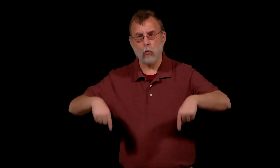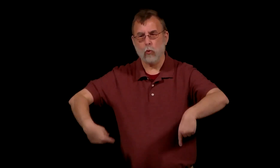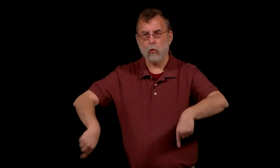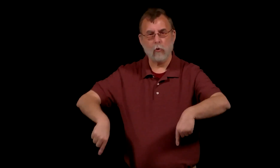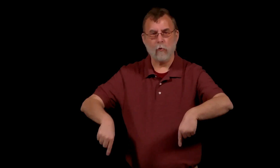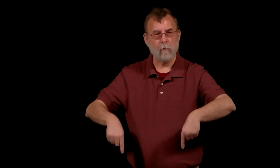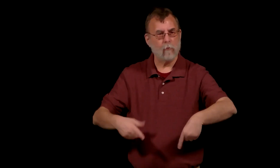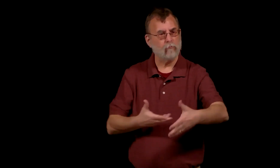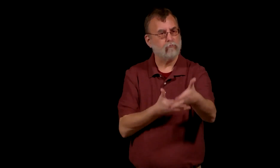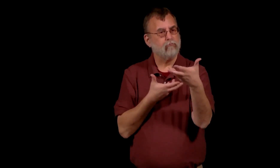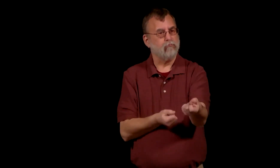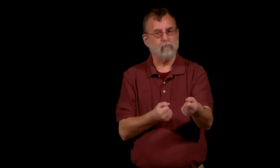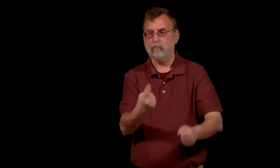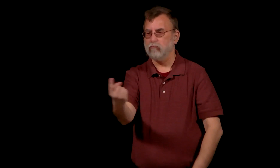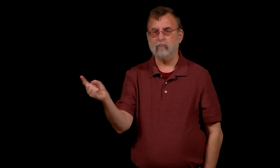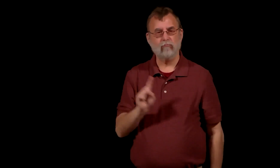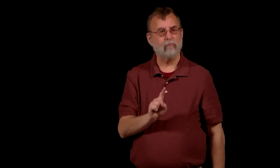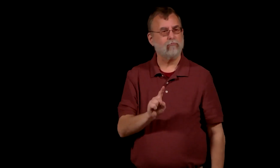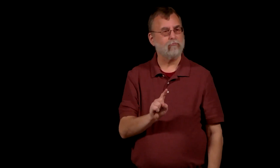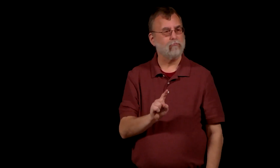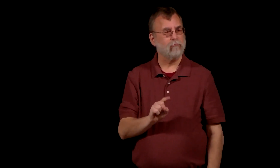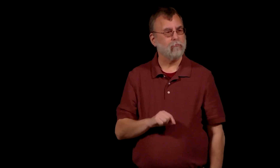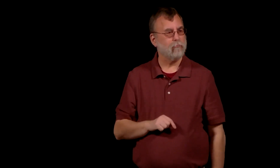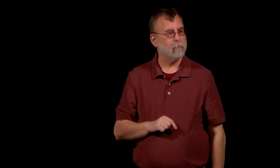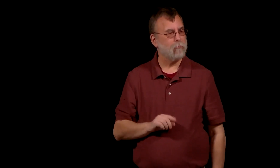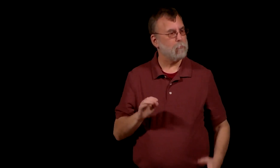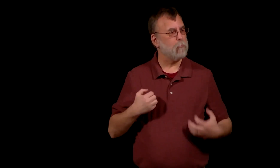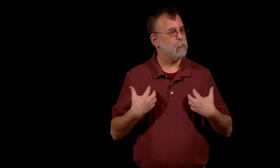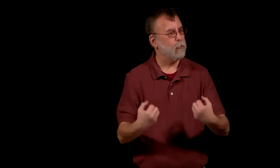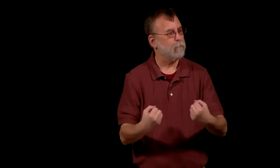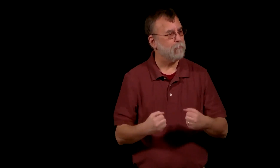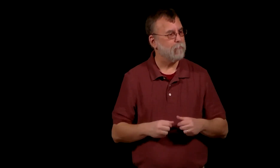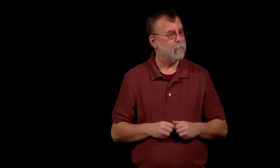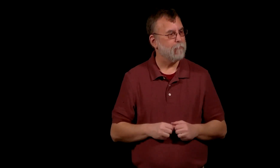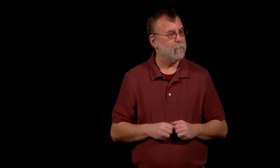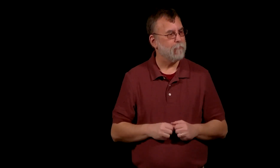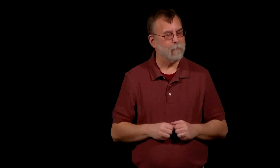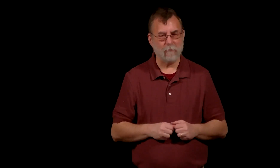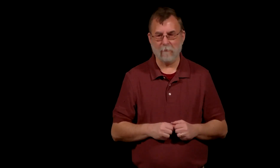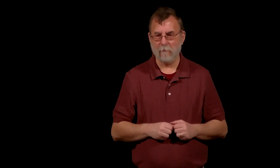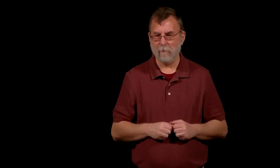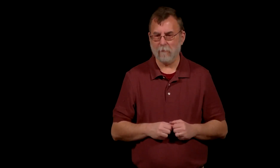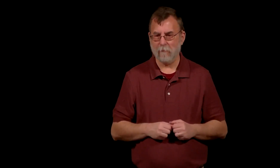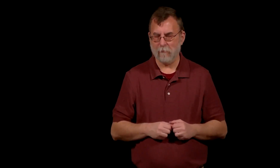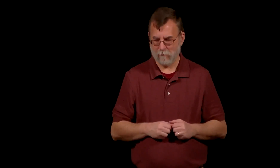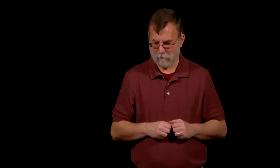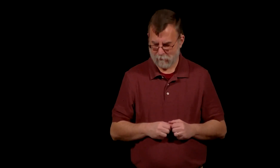in faith. People weren't nervous. They came up confidently and spoke their truth.